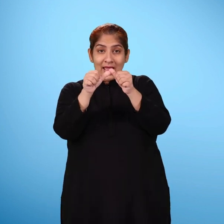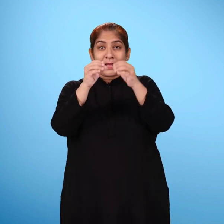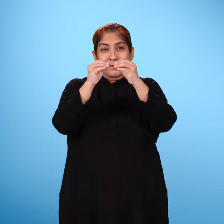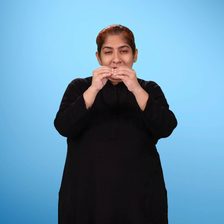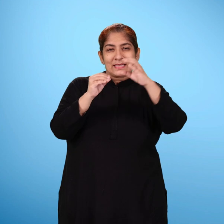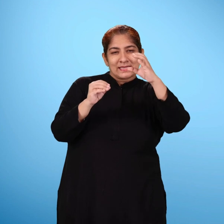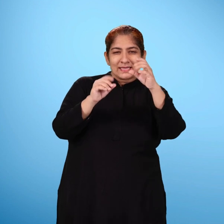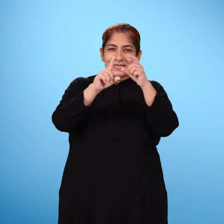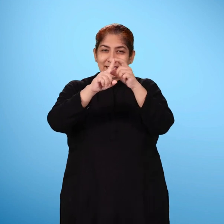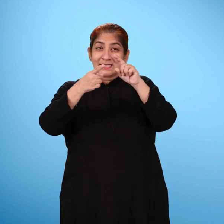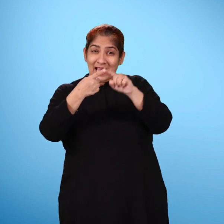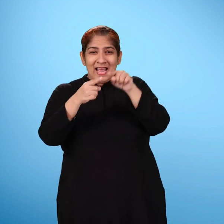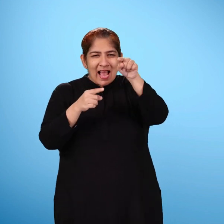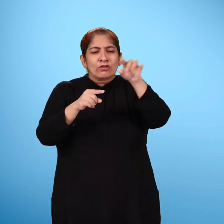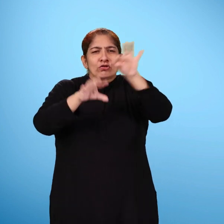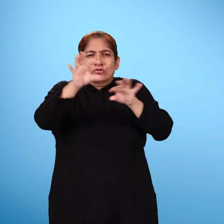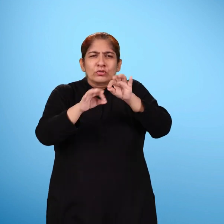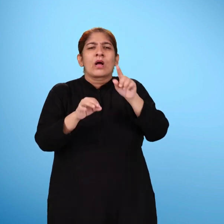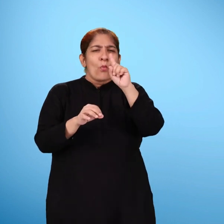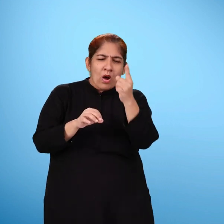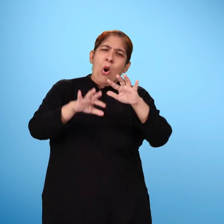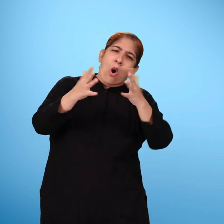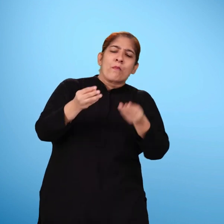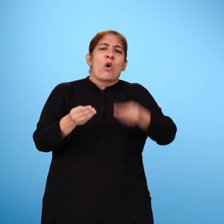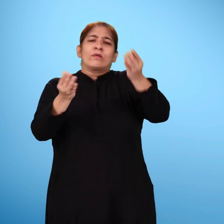Select one or more options.